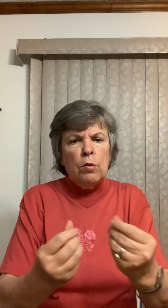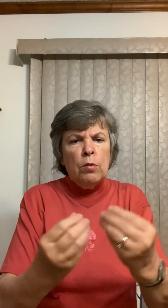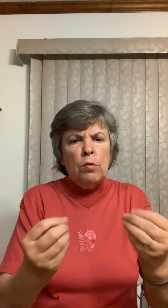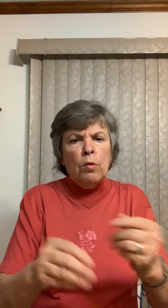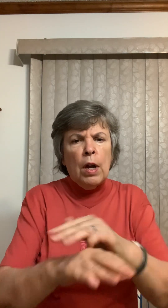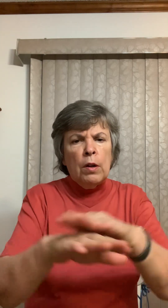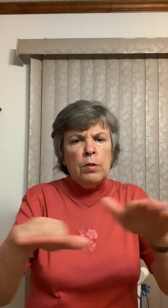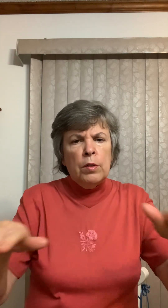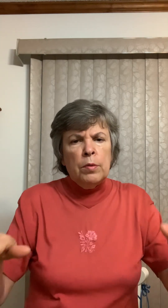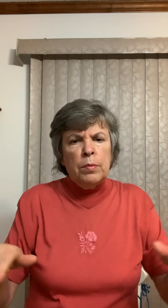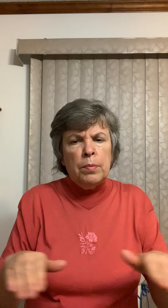ground.